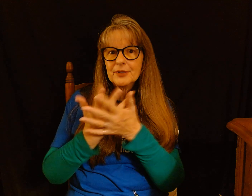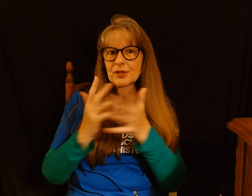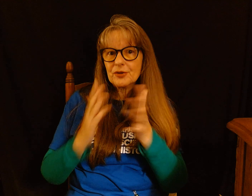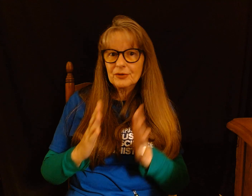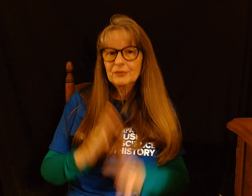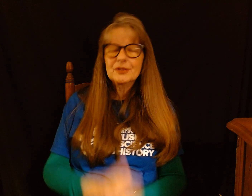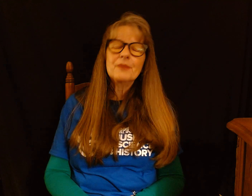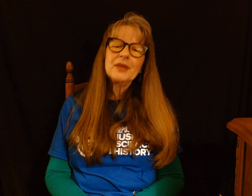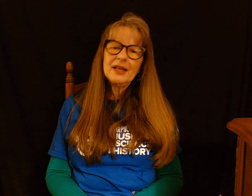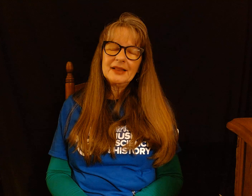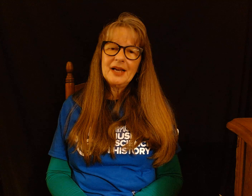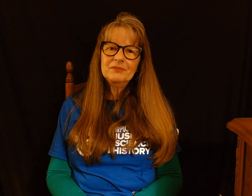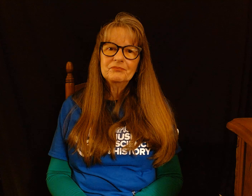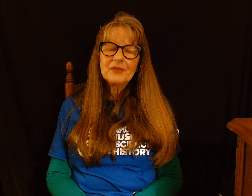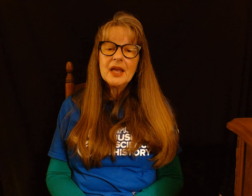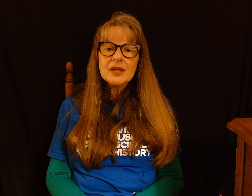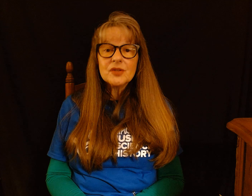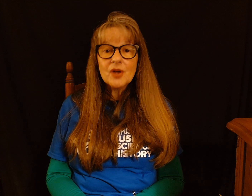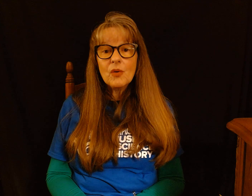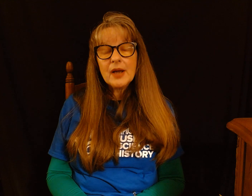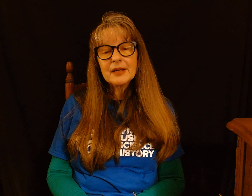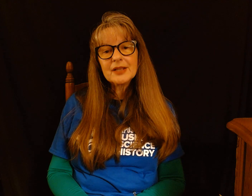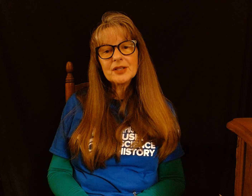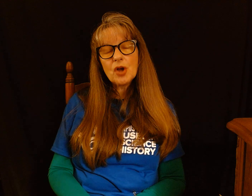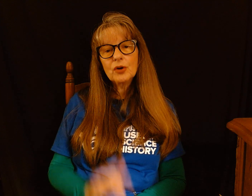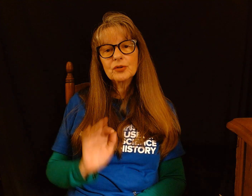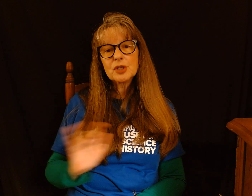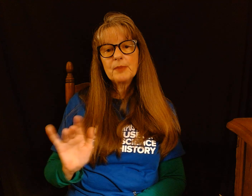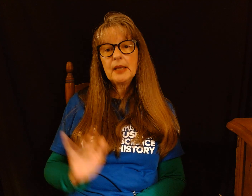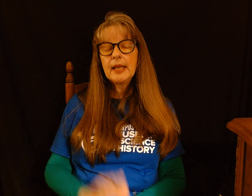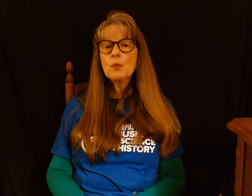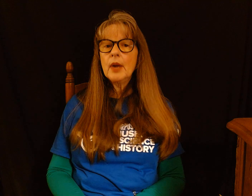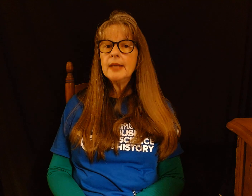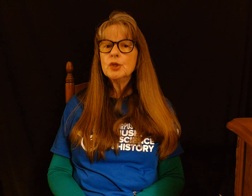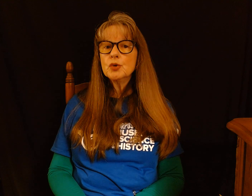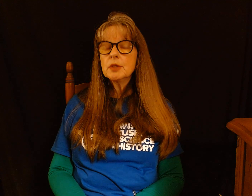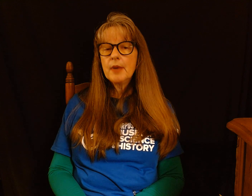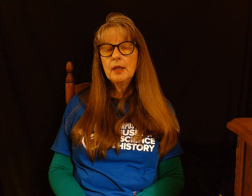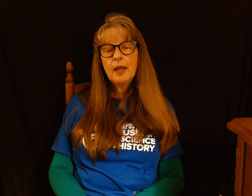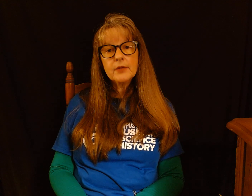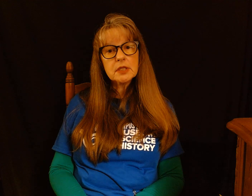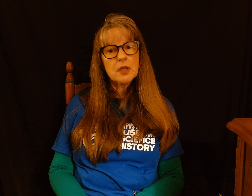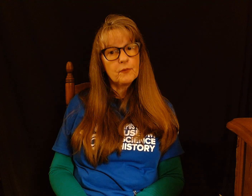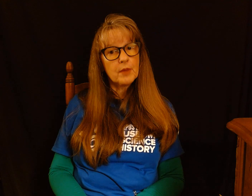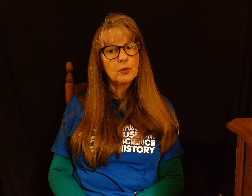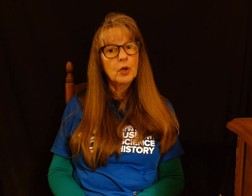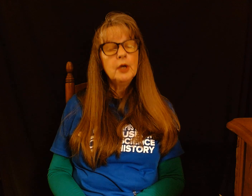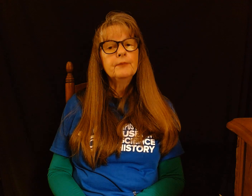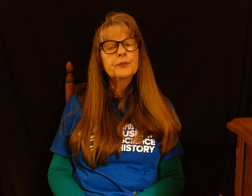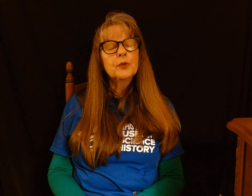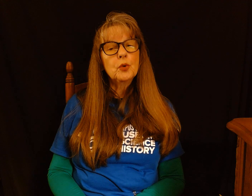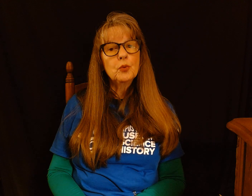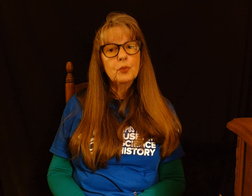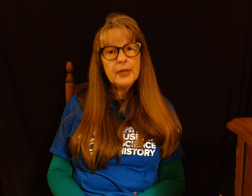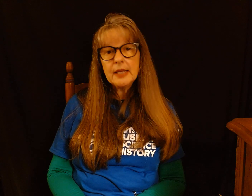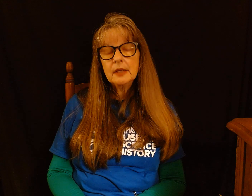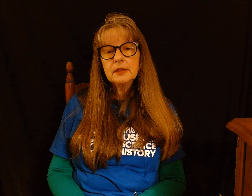or something like that. So, because it's harder to spell it, and when I do spell, even to deaf people who read it,